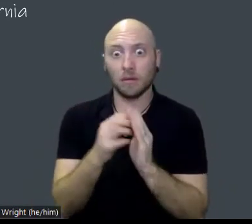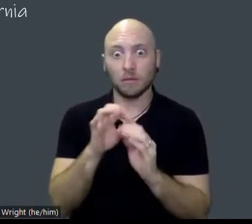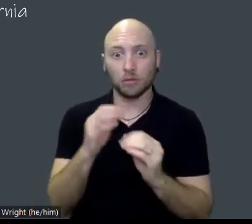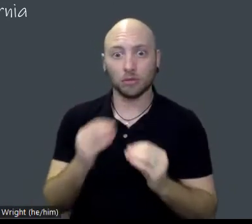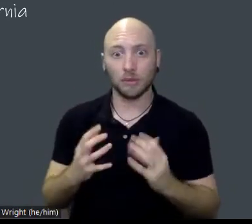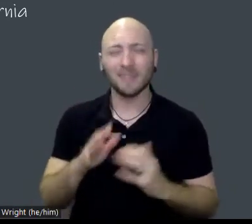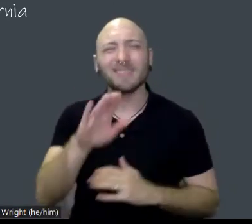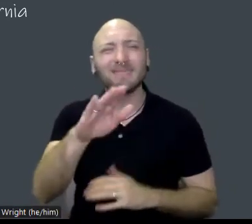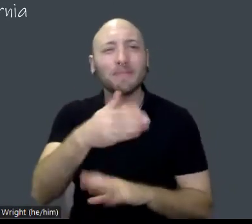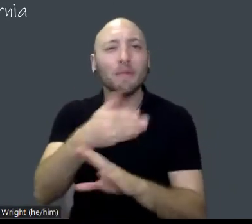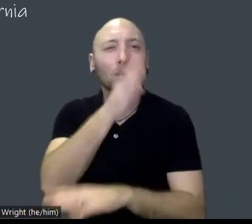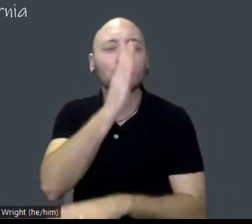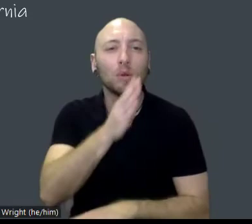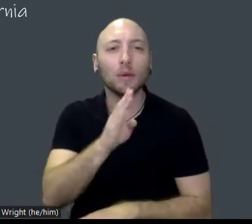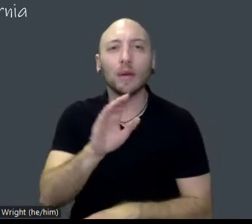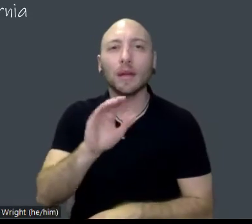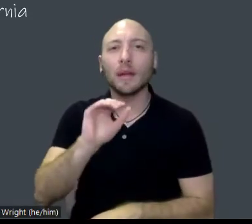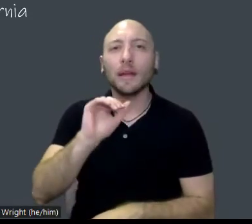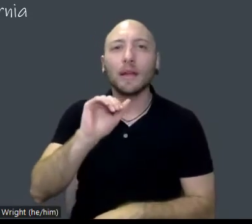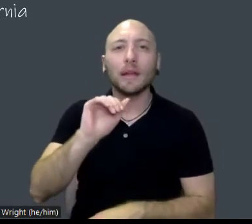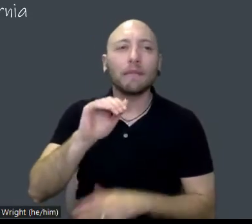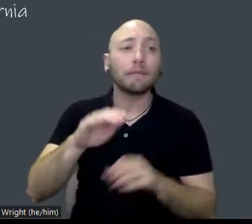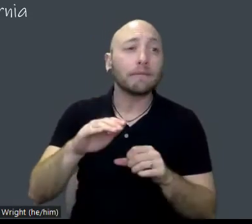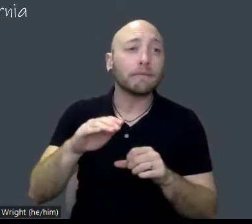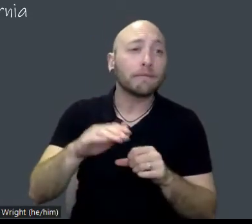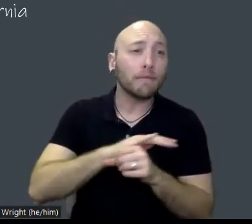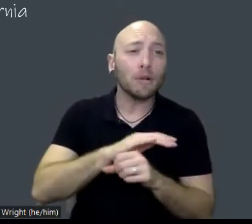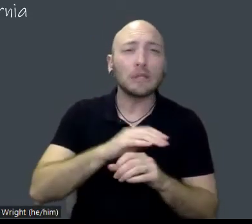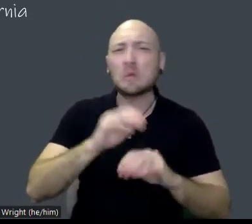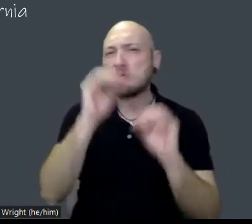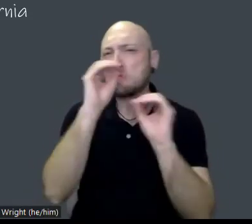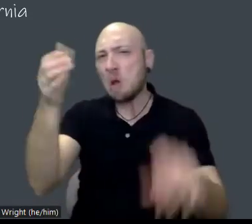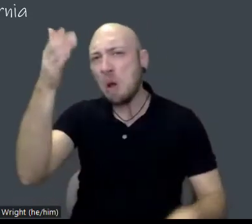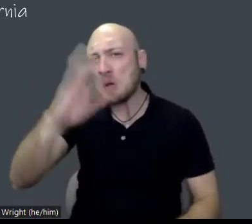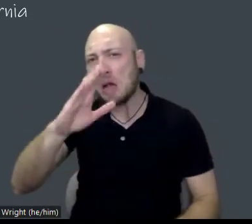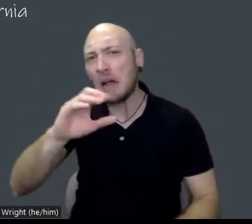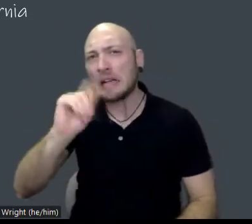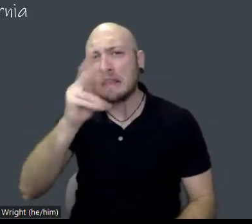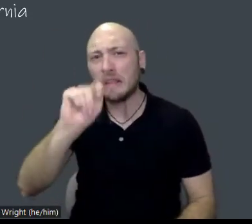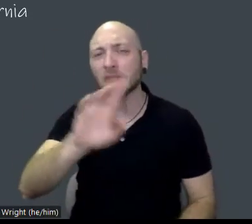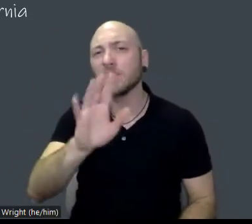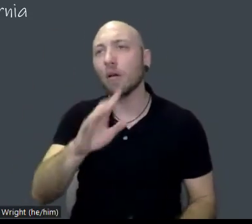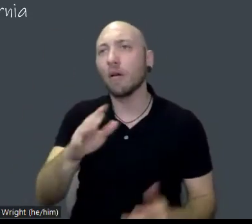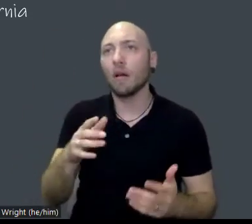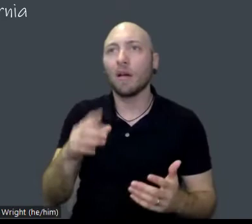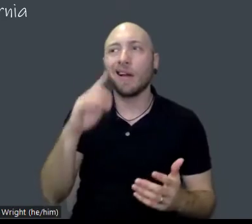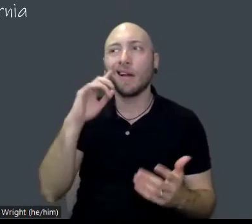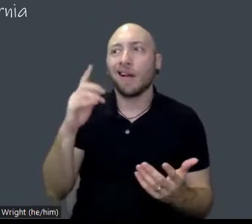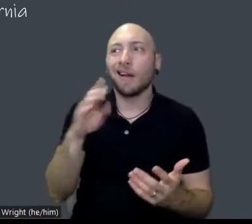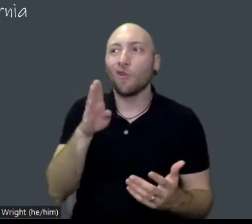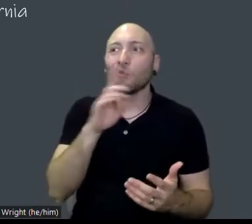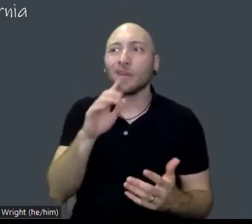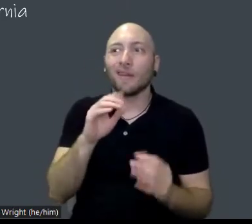an atheist. I don't think I'm smart enough for atheism. Like I just never really questioned it. I was like, yeah, there's God, whatever, cool. Like I was